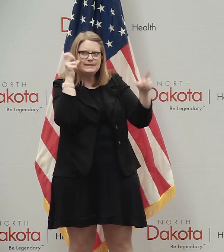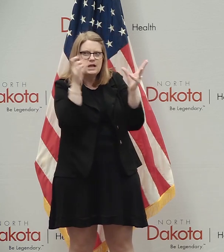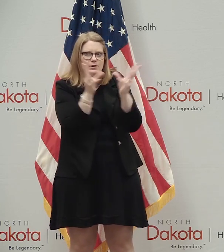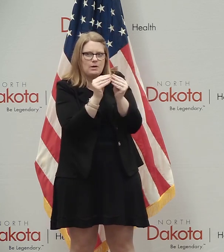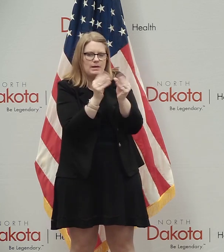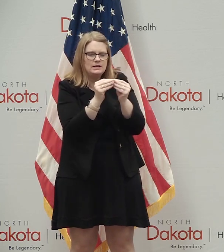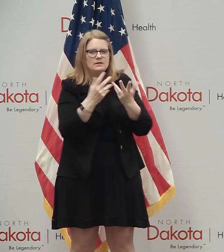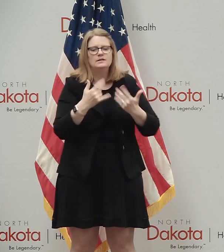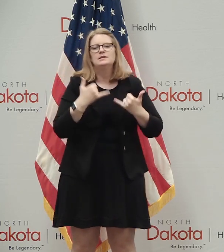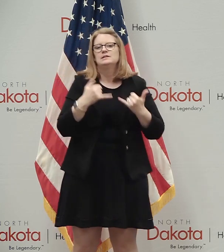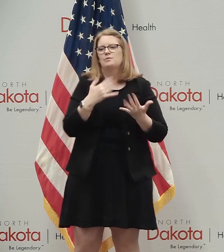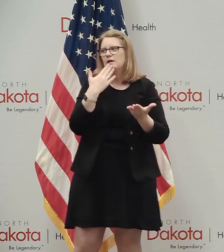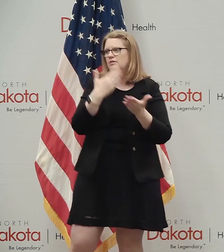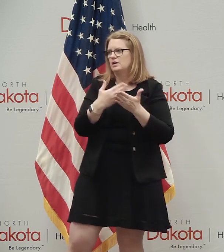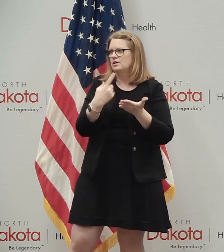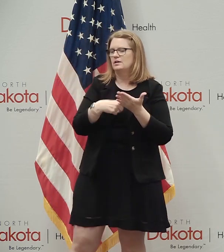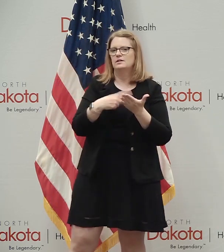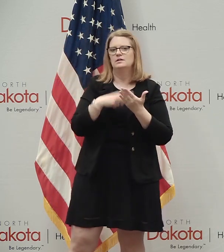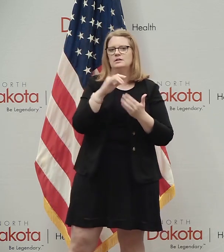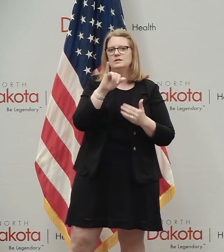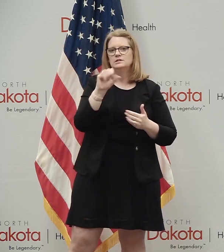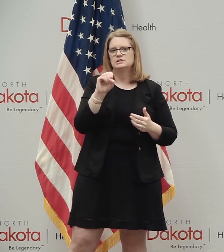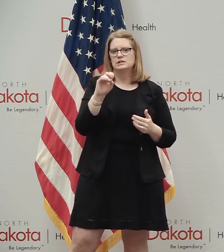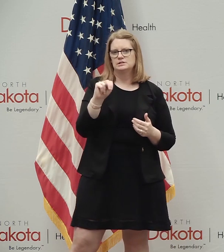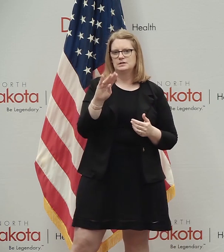a good conversation with Jace Beeler and